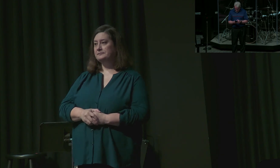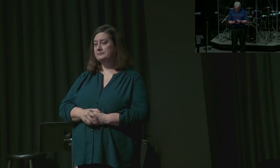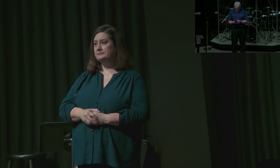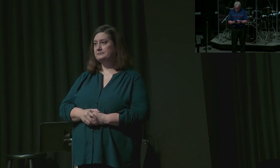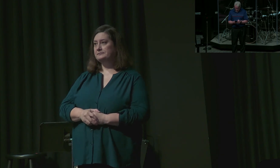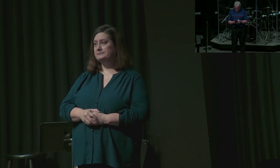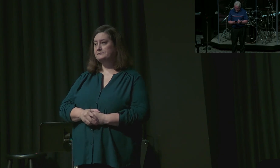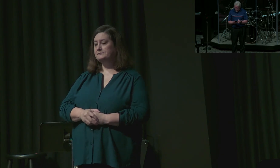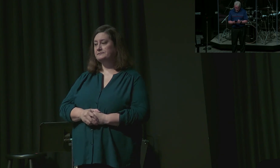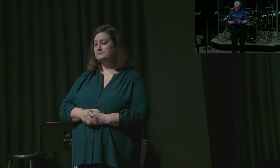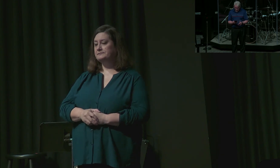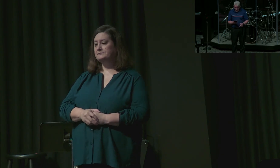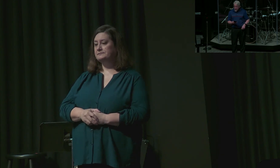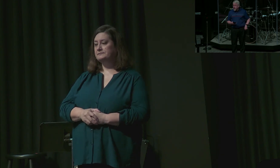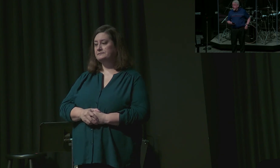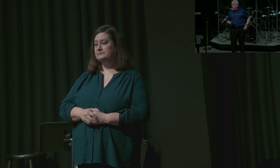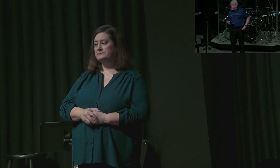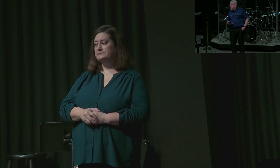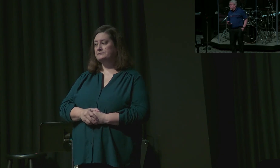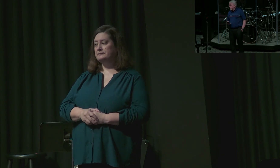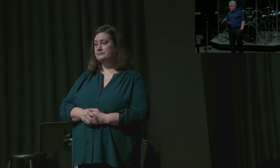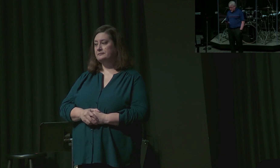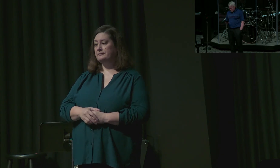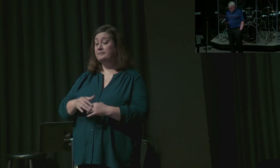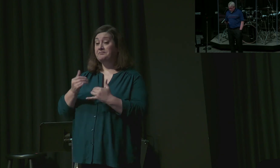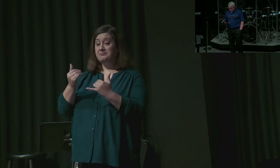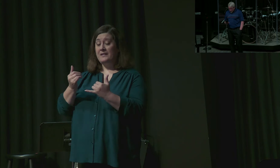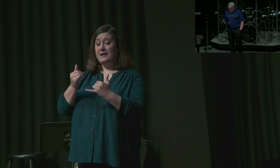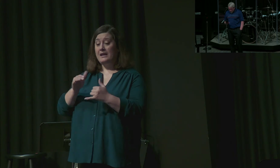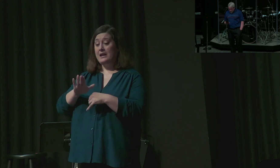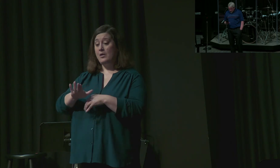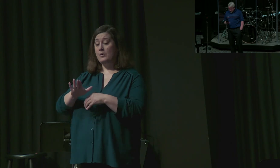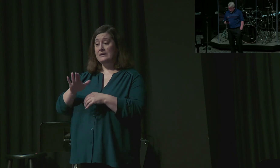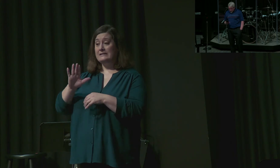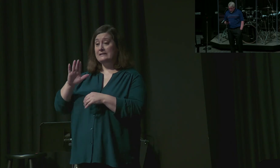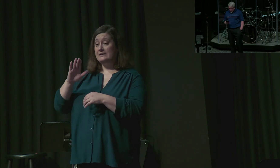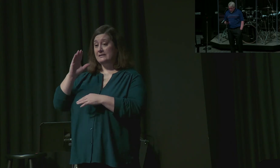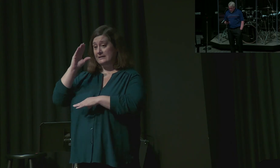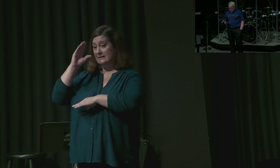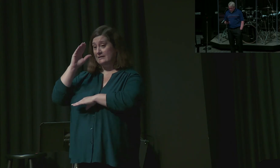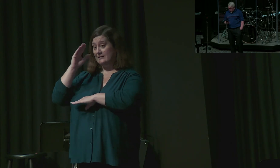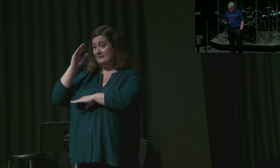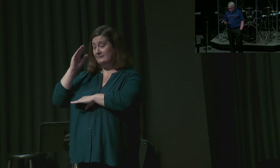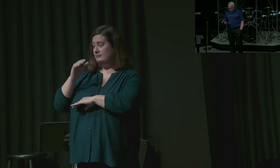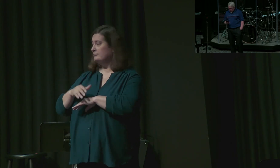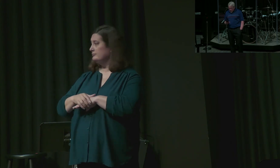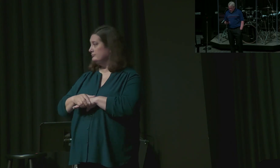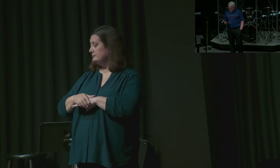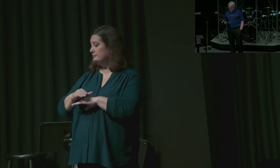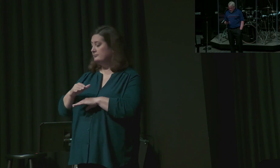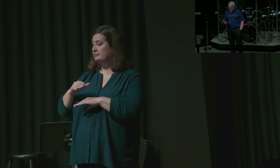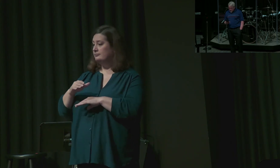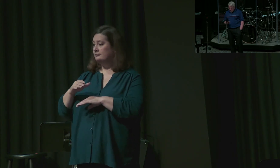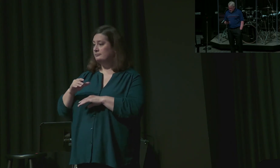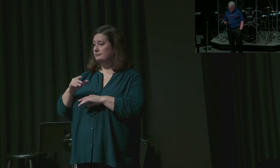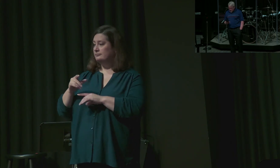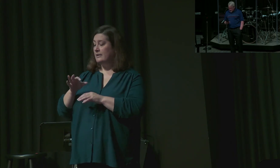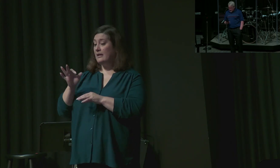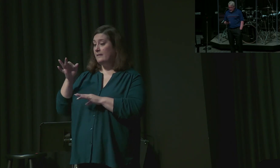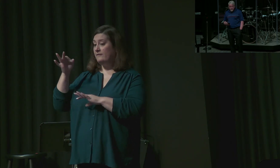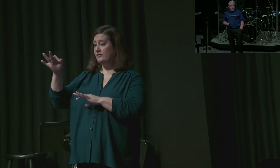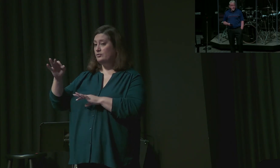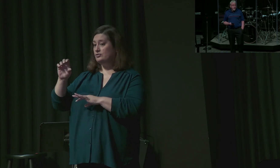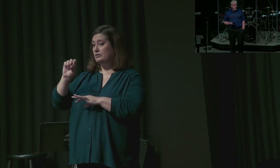people, Simeon and Anna, will rejoice with a long and patient